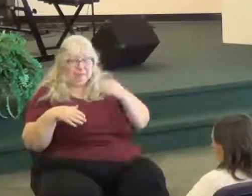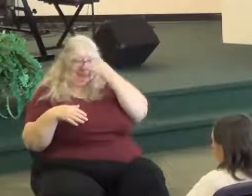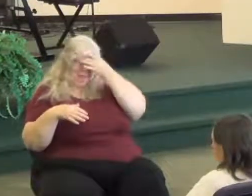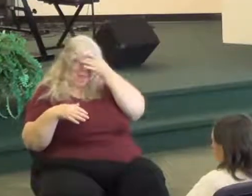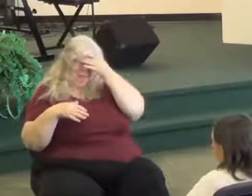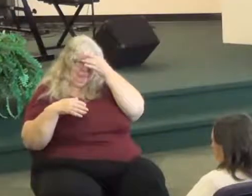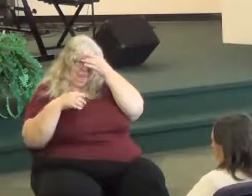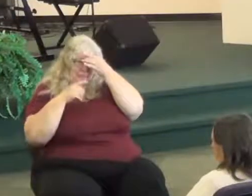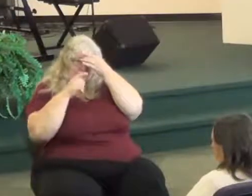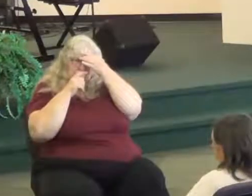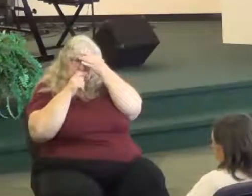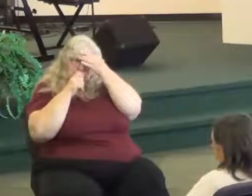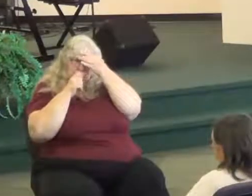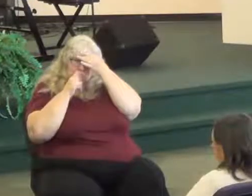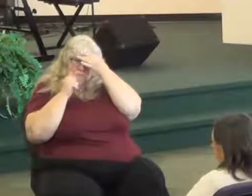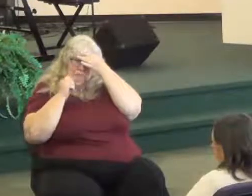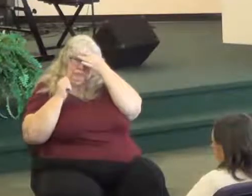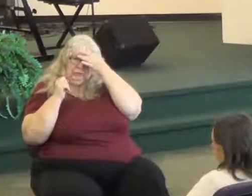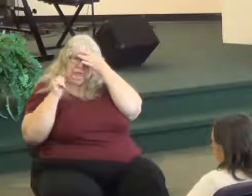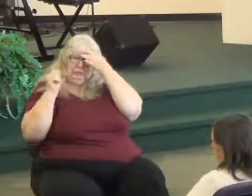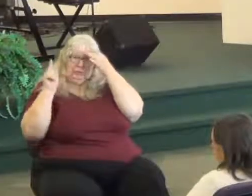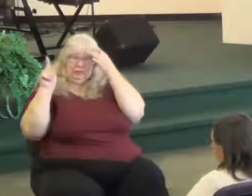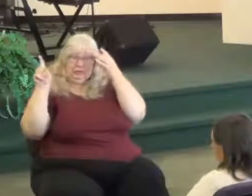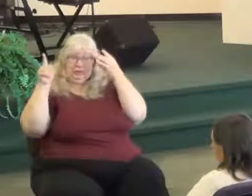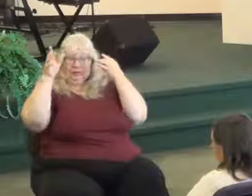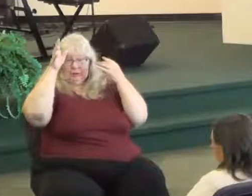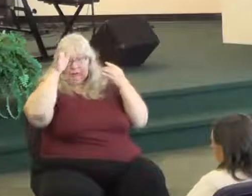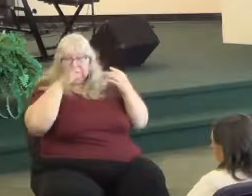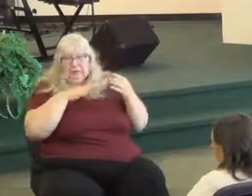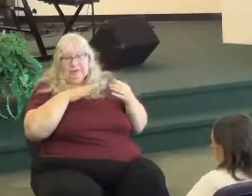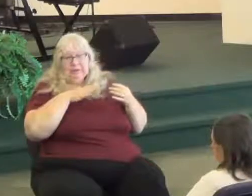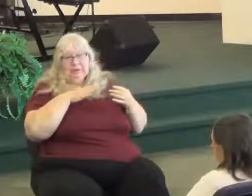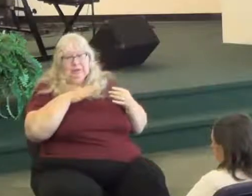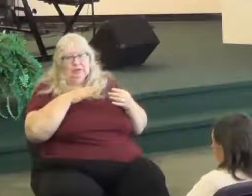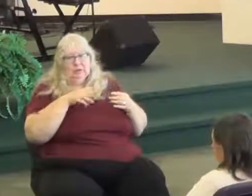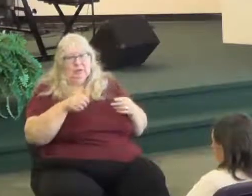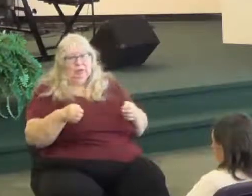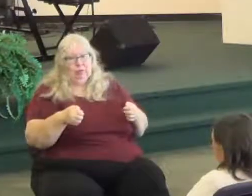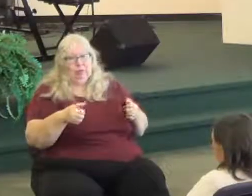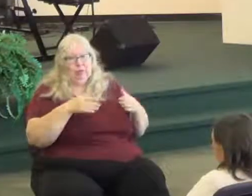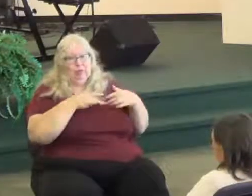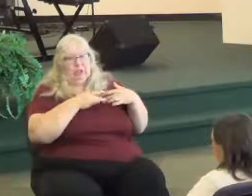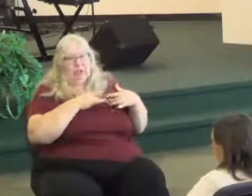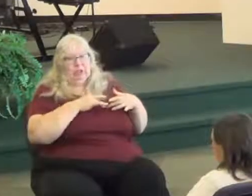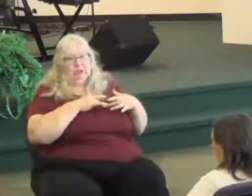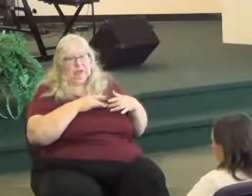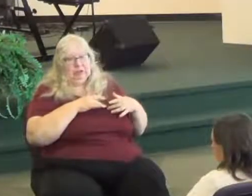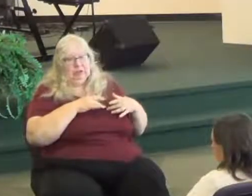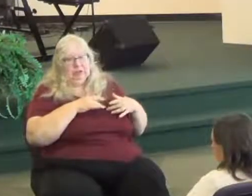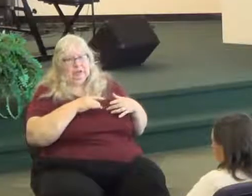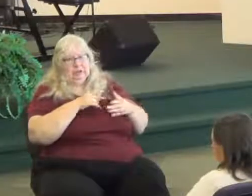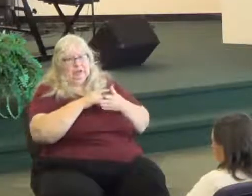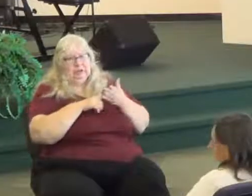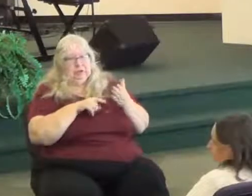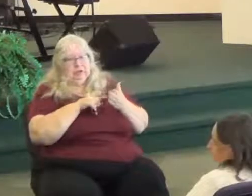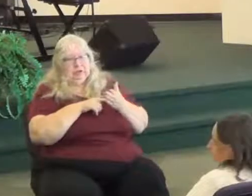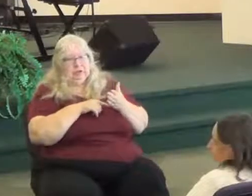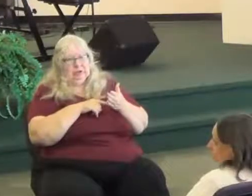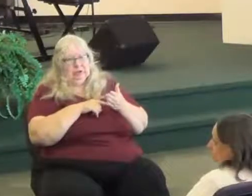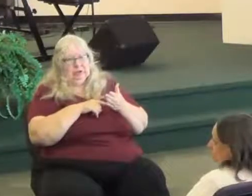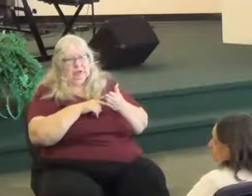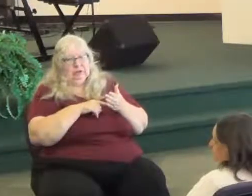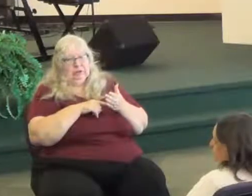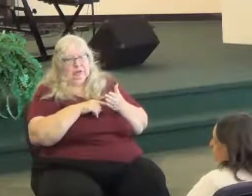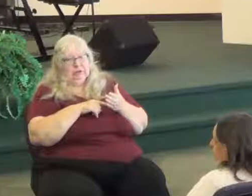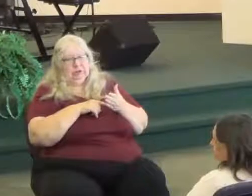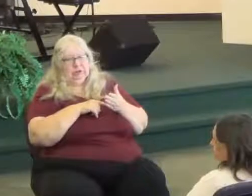Who is this man? So let's do a quick heart check today. You get a good gift from God. And you guys understand that all